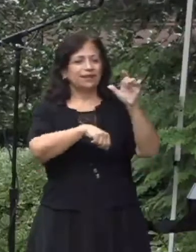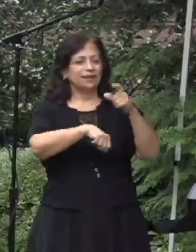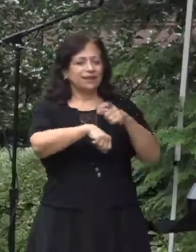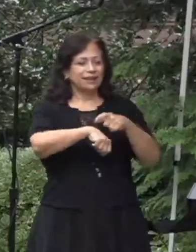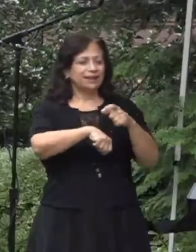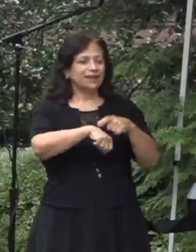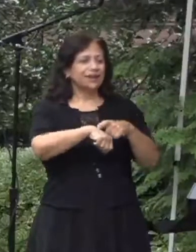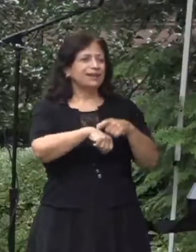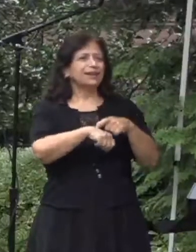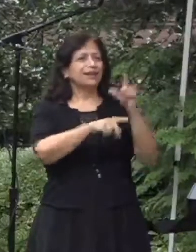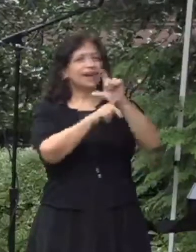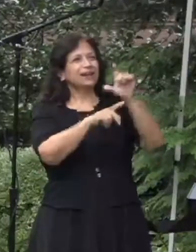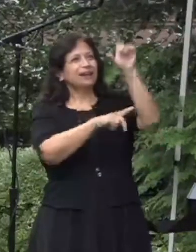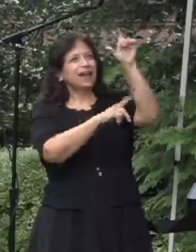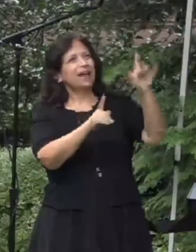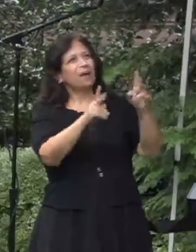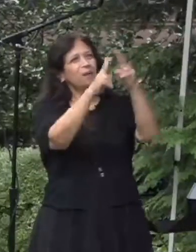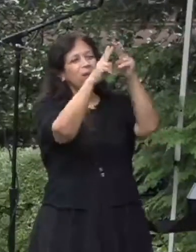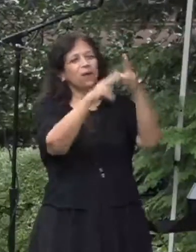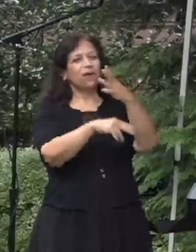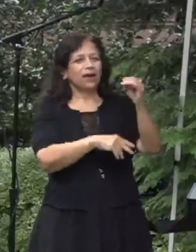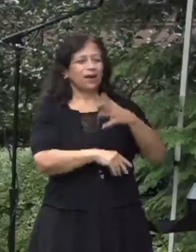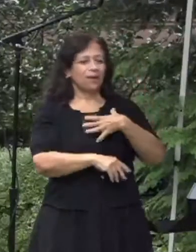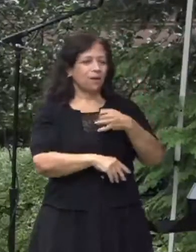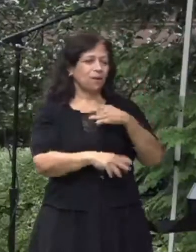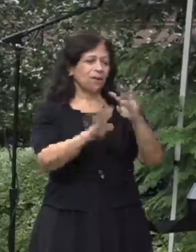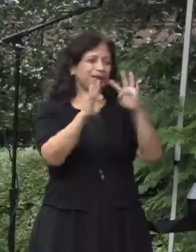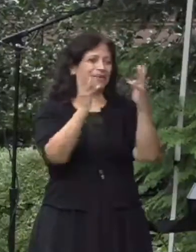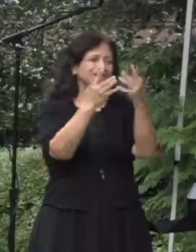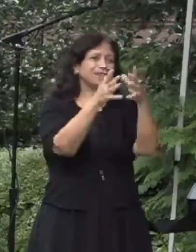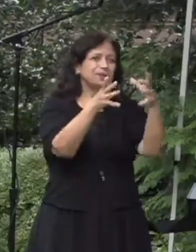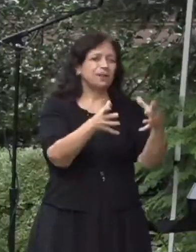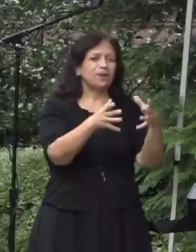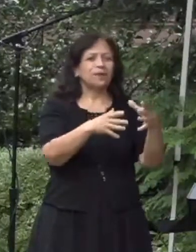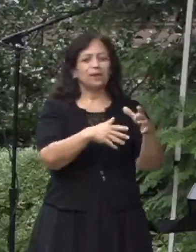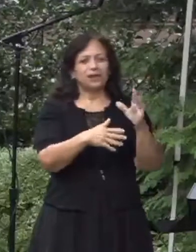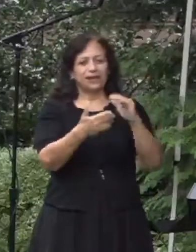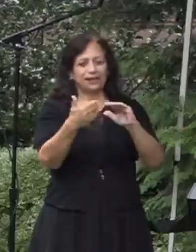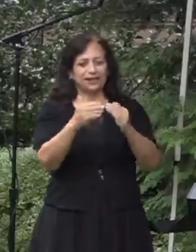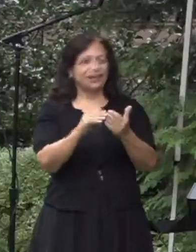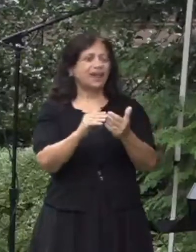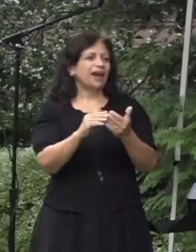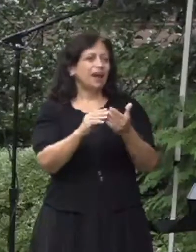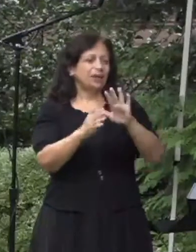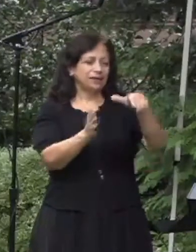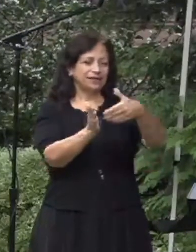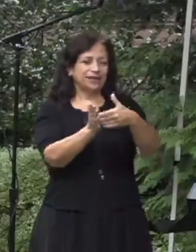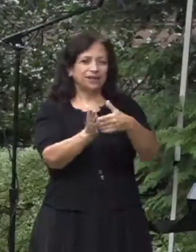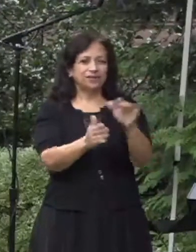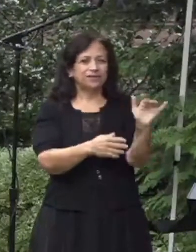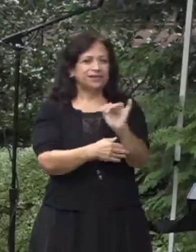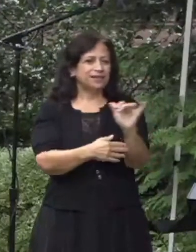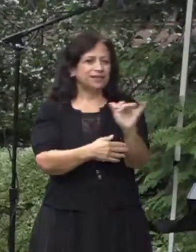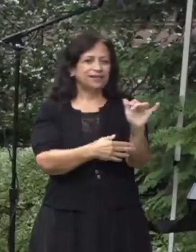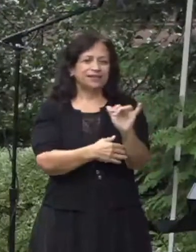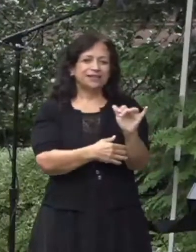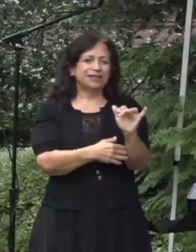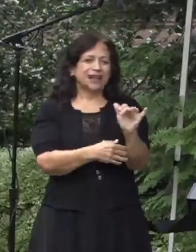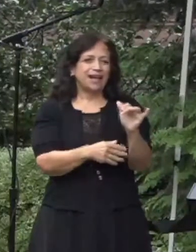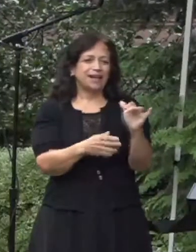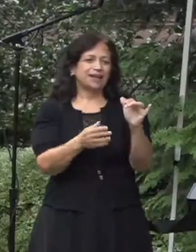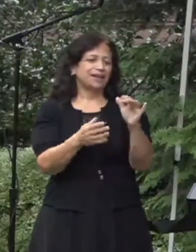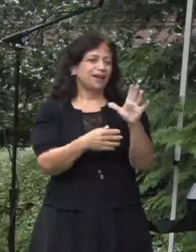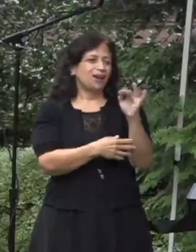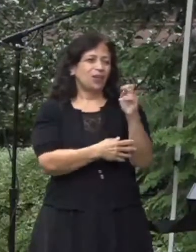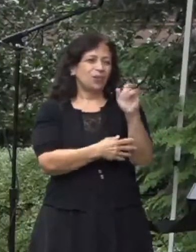white gazebo in the town square, like its aesthetics were ripped right out of a colonial